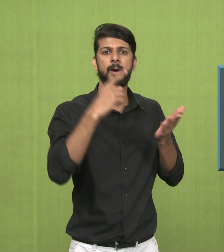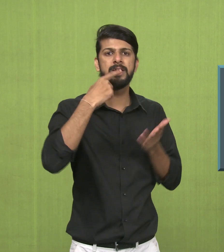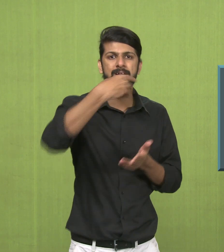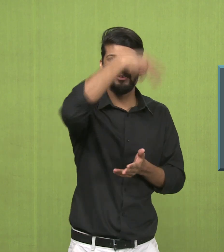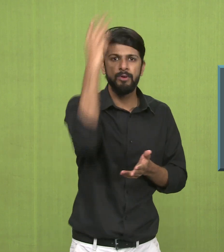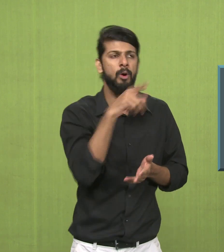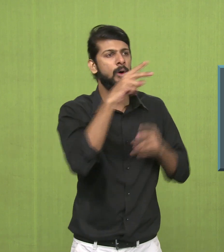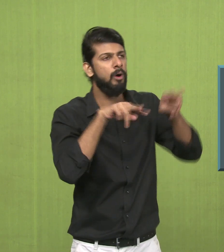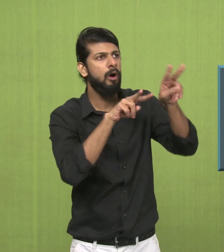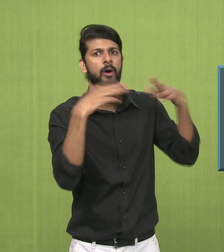So due to that,